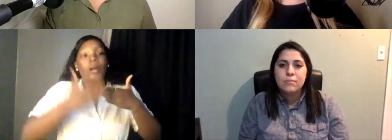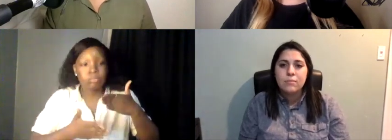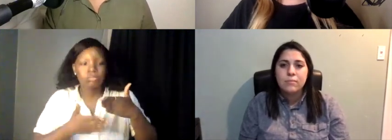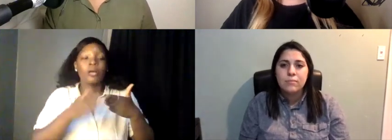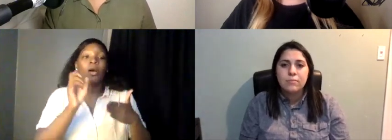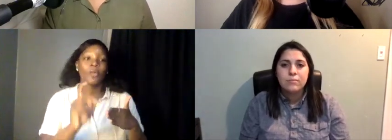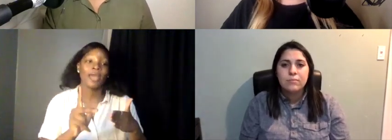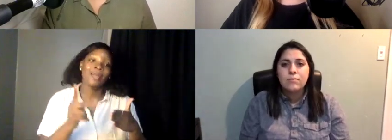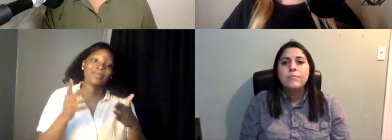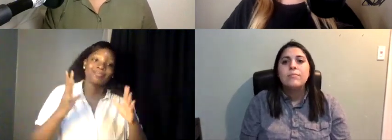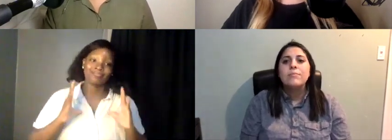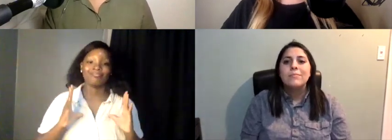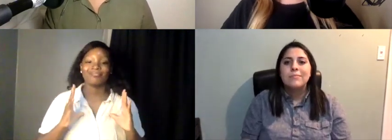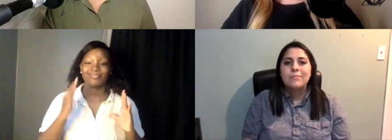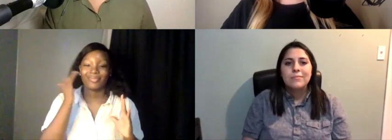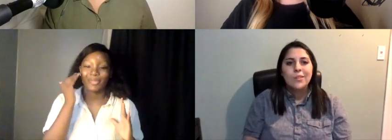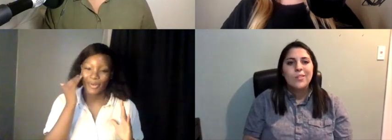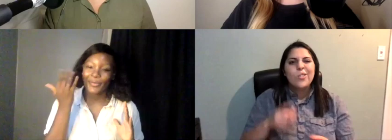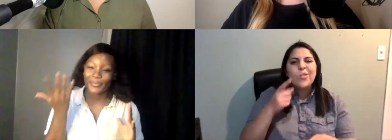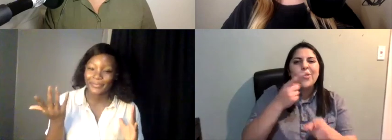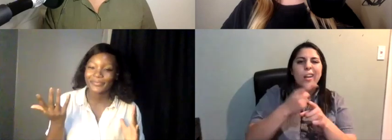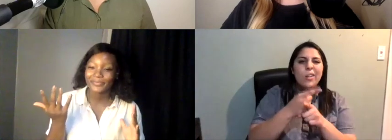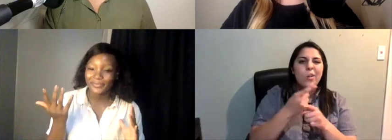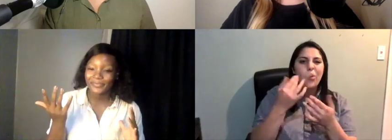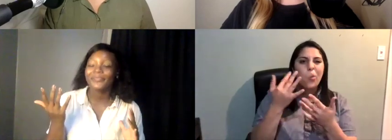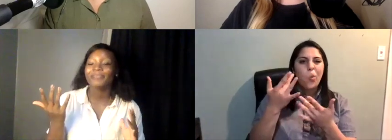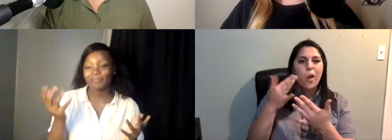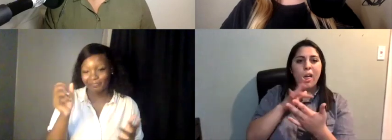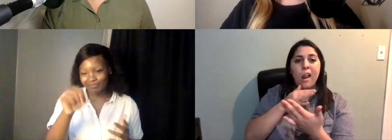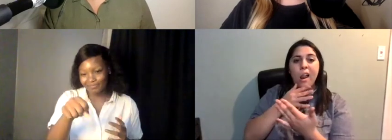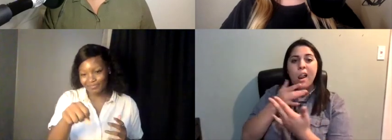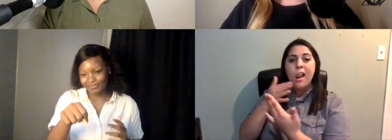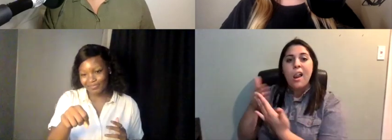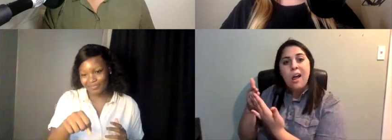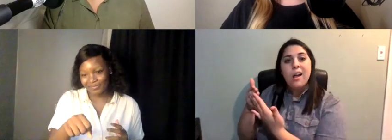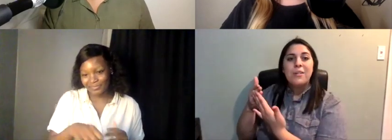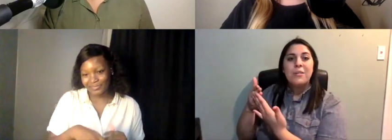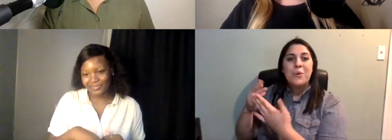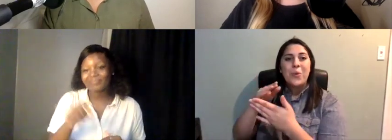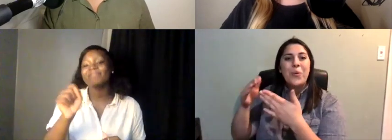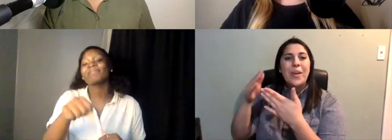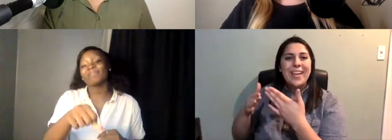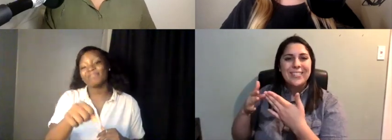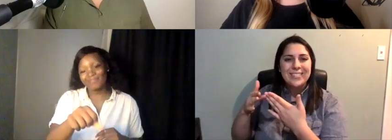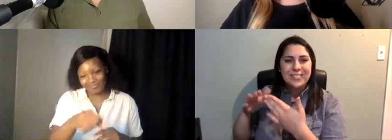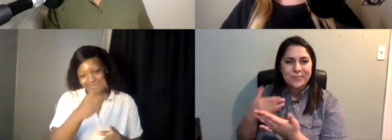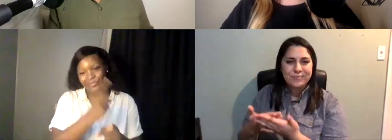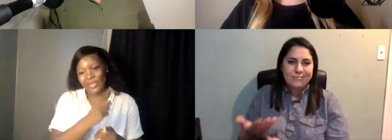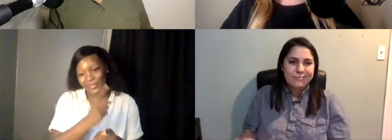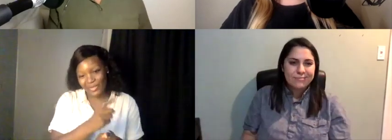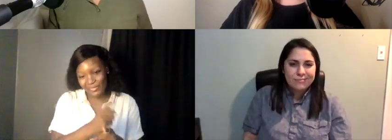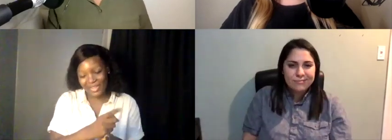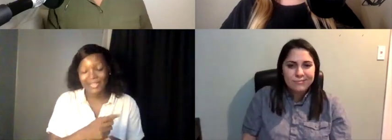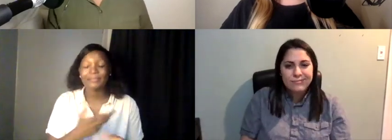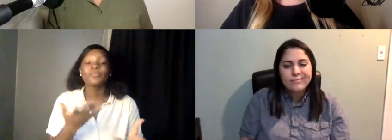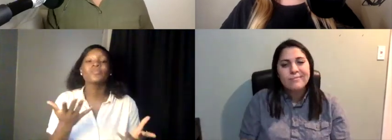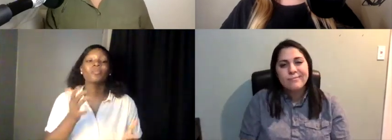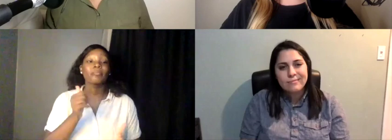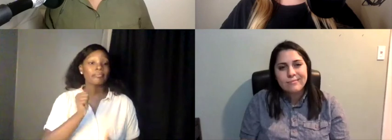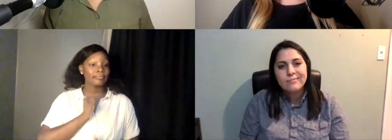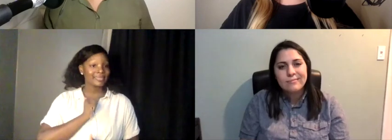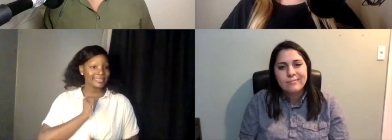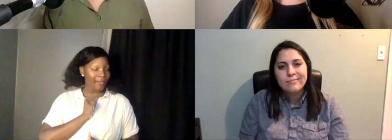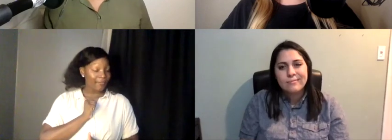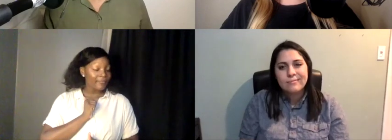through your weekends, Right, exactly. So I think for myself, I do also think that